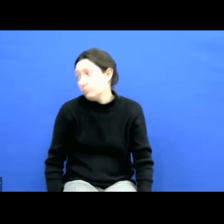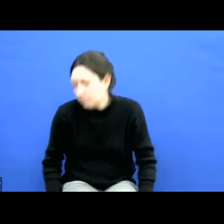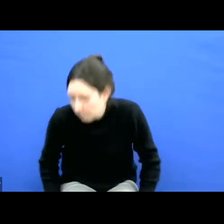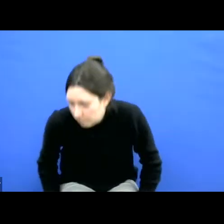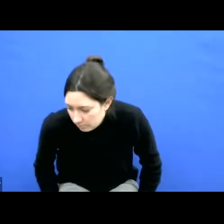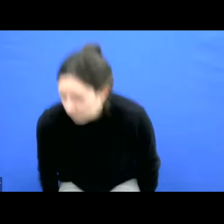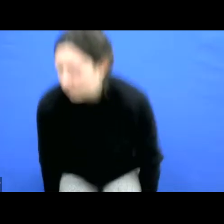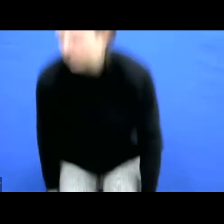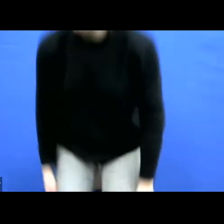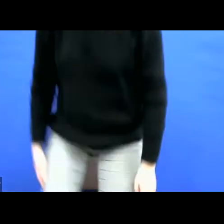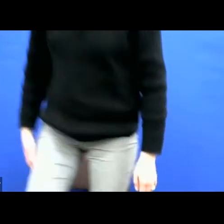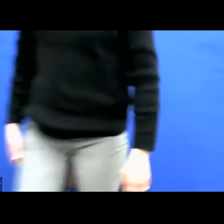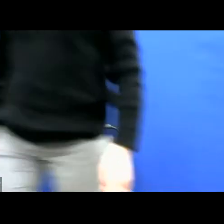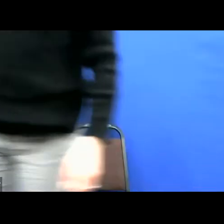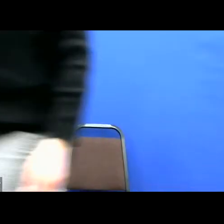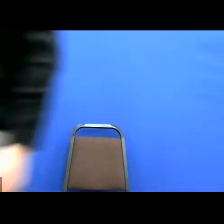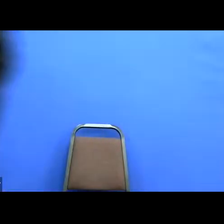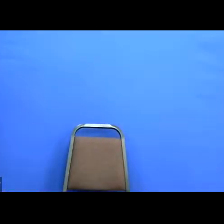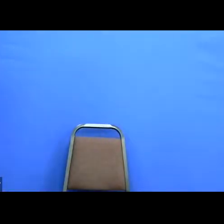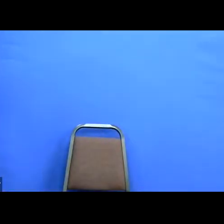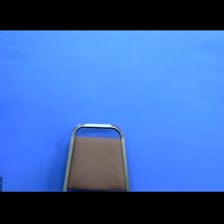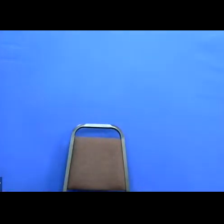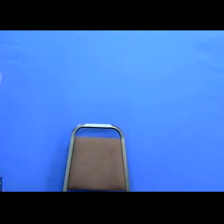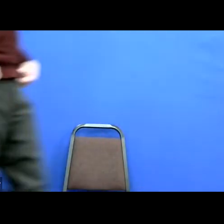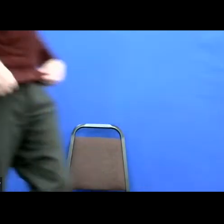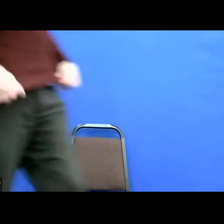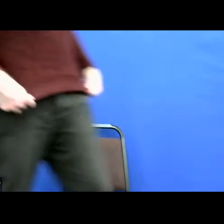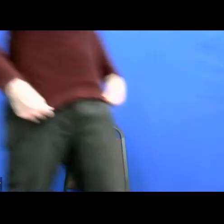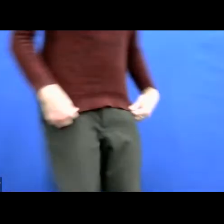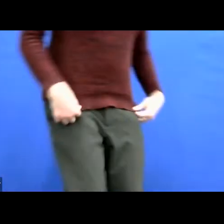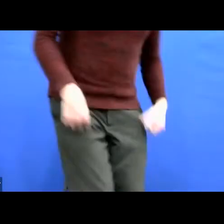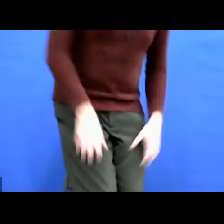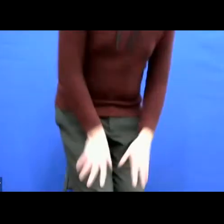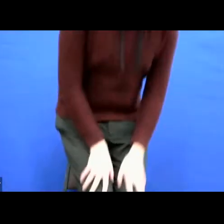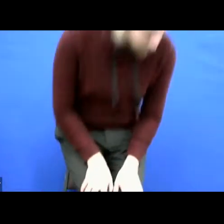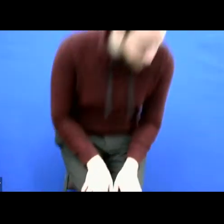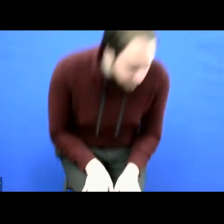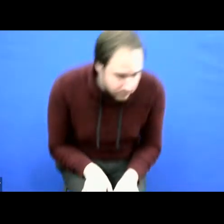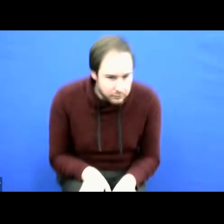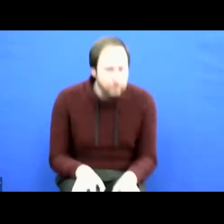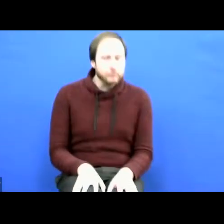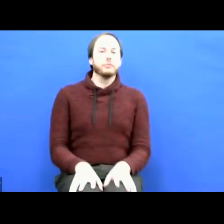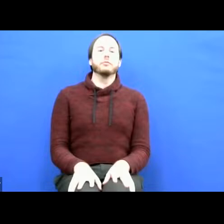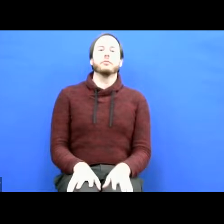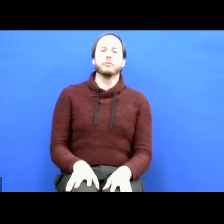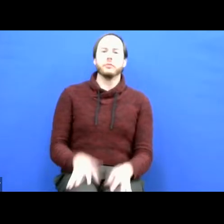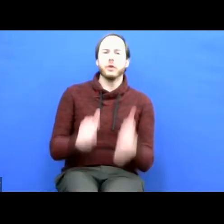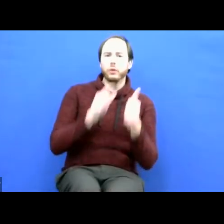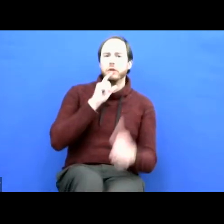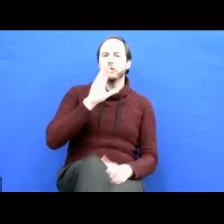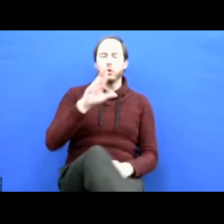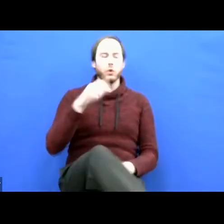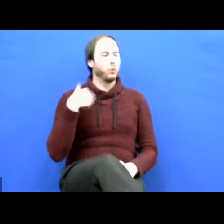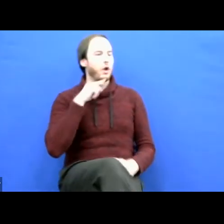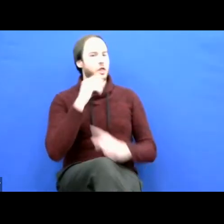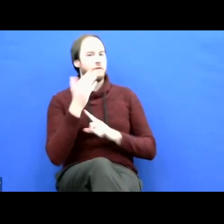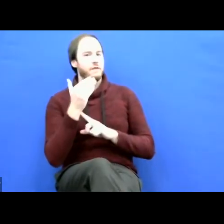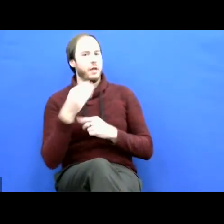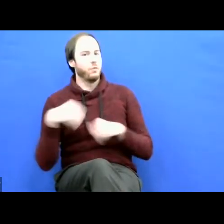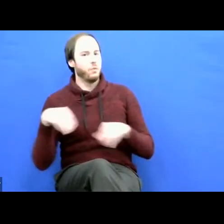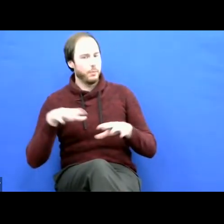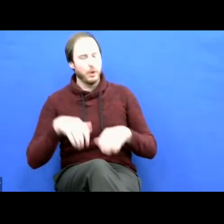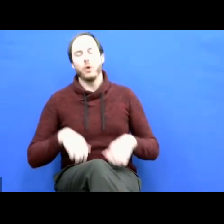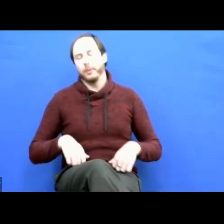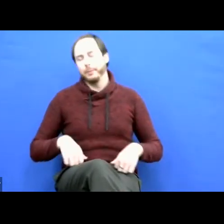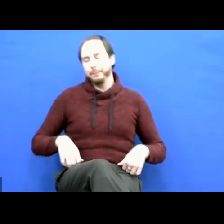to the north, south, or east? We're the flag end property. You're the flag property. And so, you know, one of the things in regards to that is,